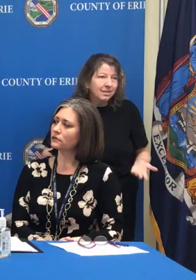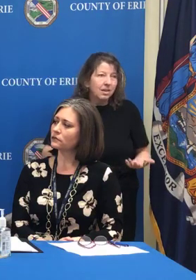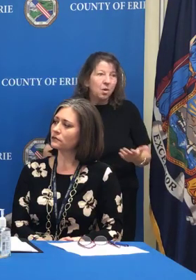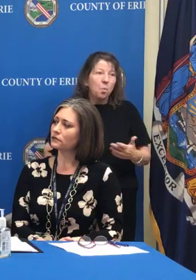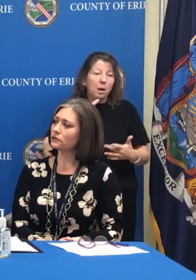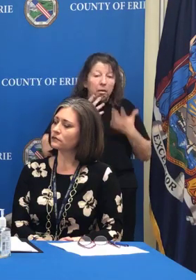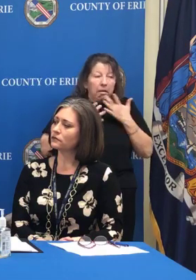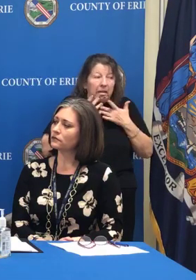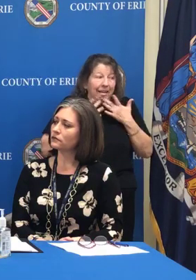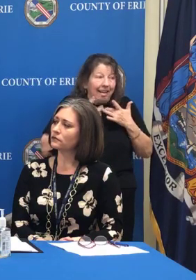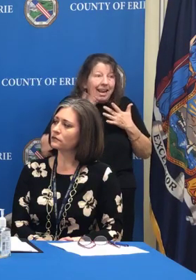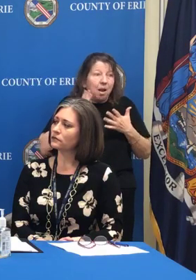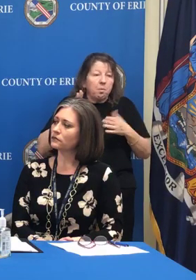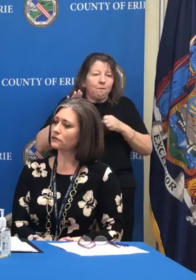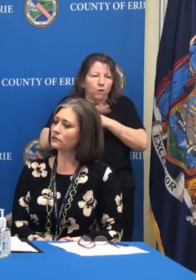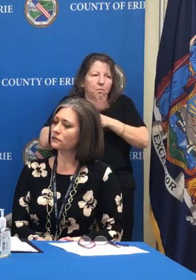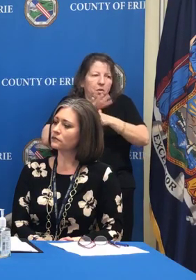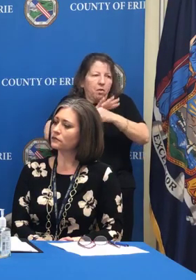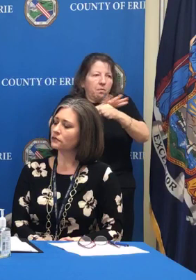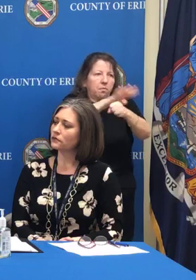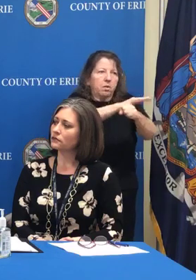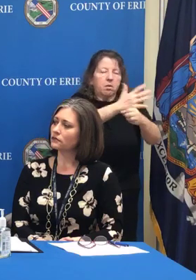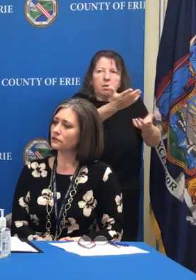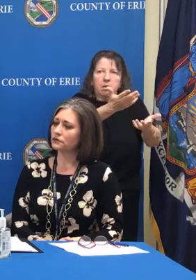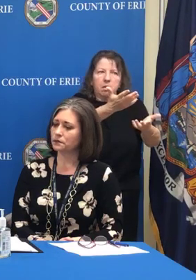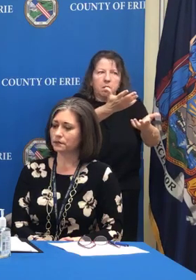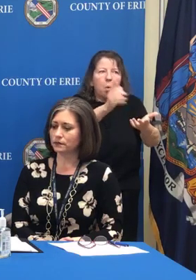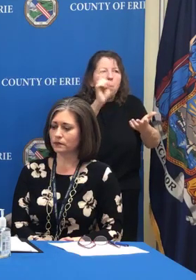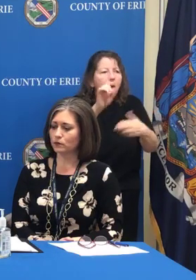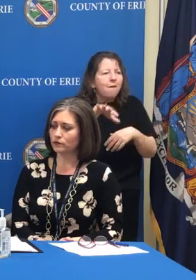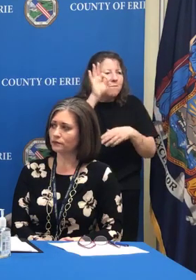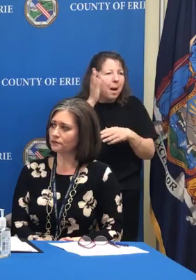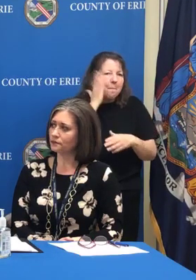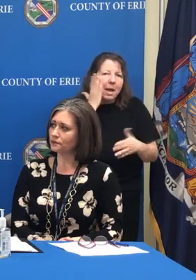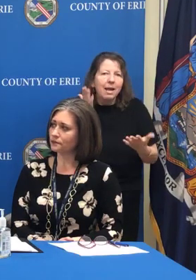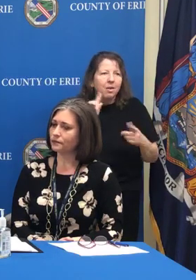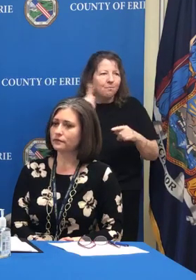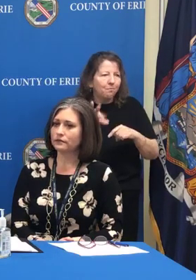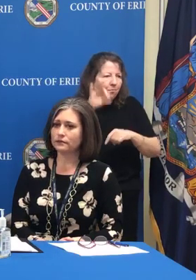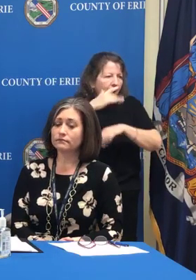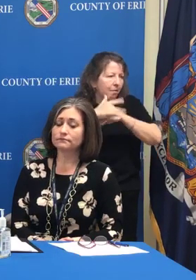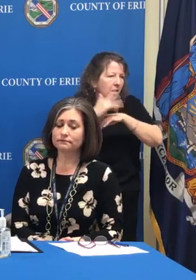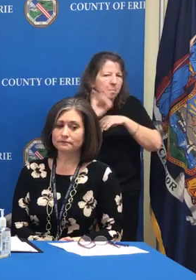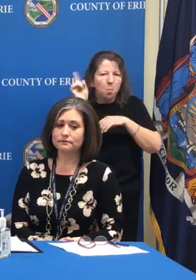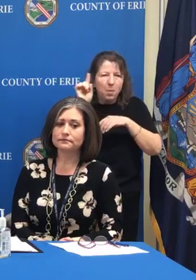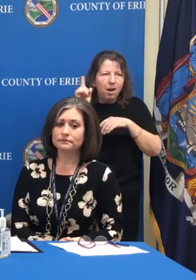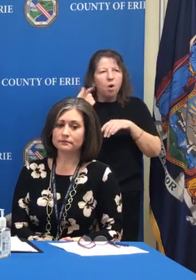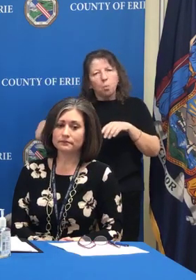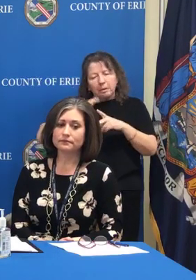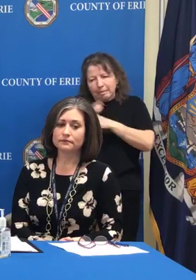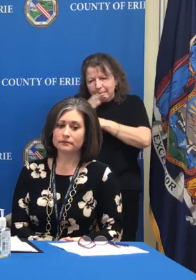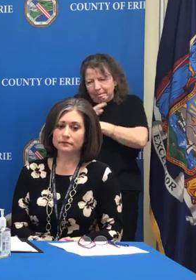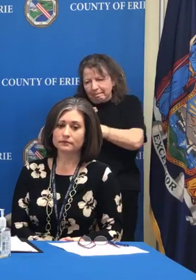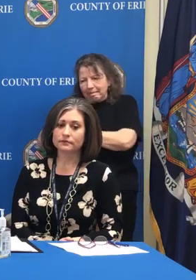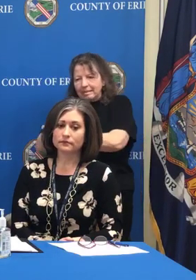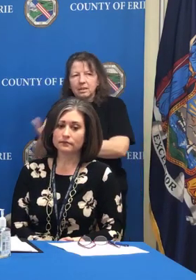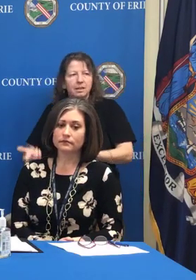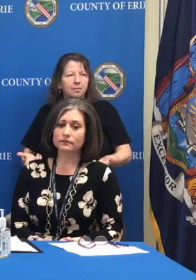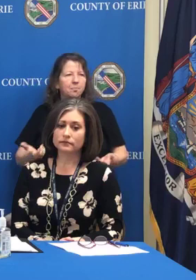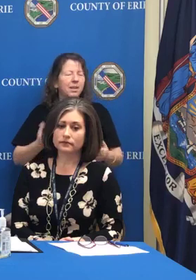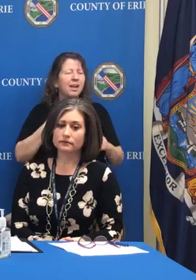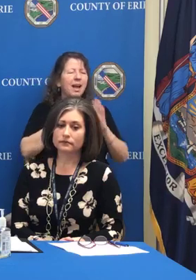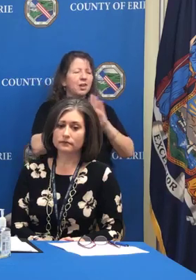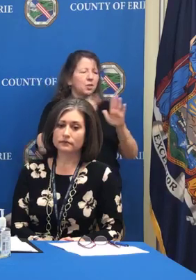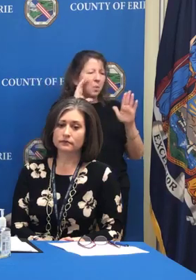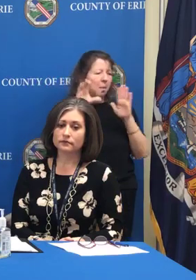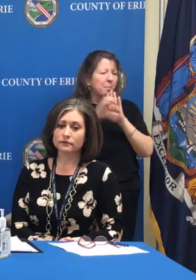crisis over the next few months. So we're looking at all options. There's a lot of people that are working hard. I posted a picture last night